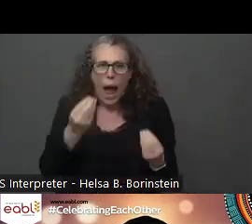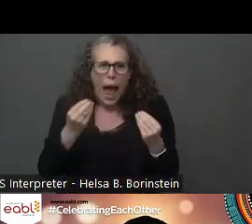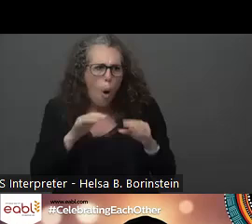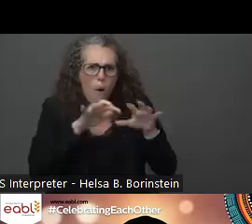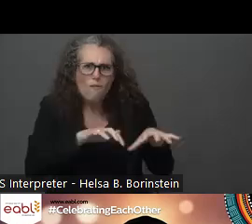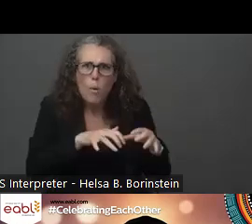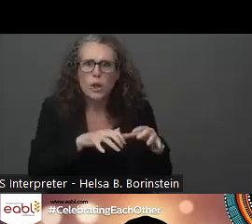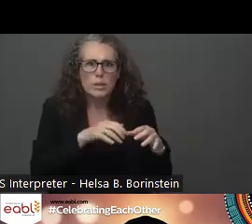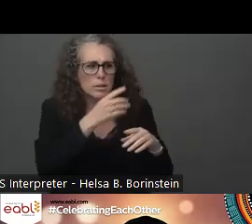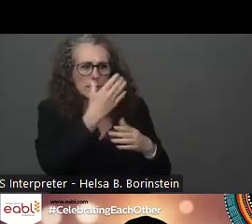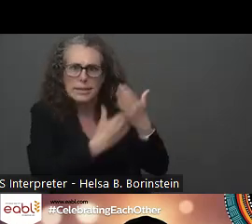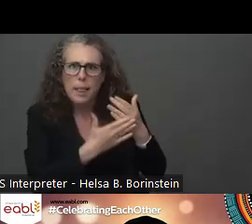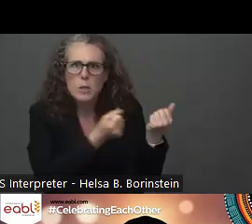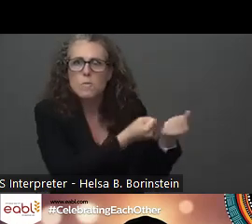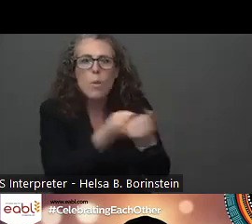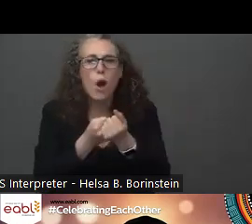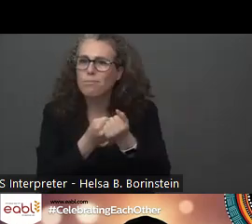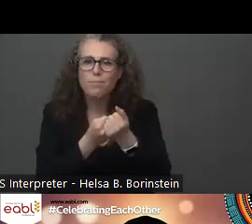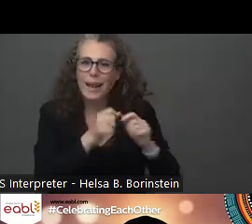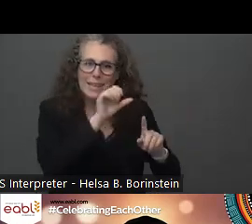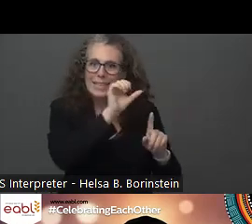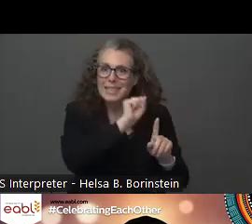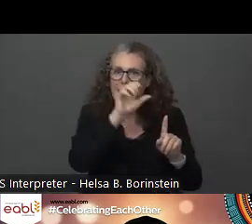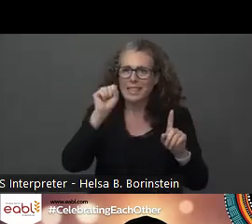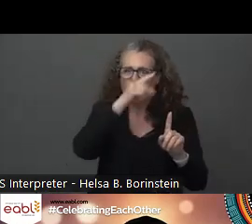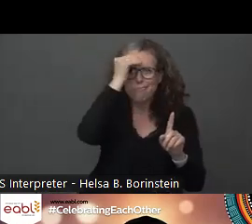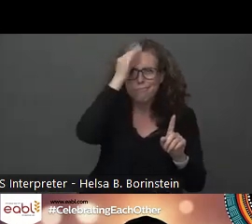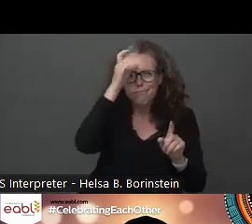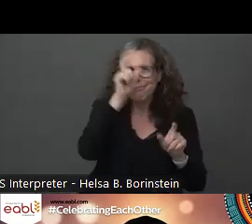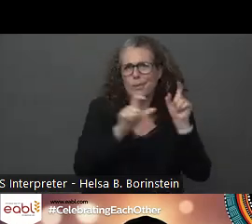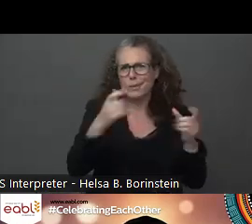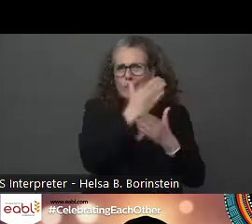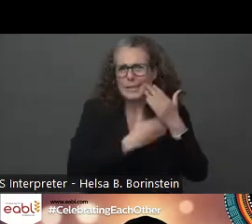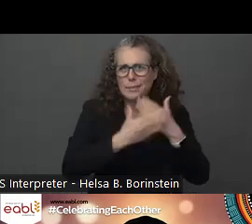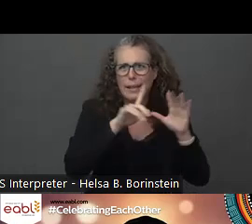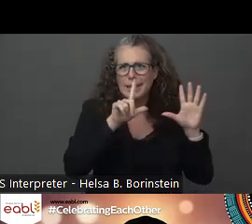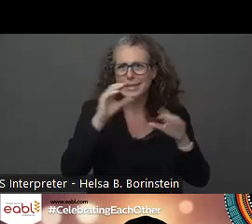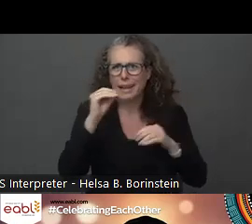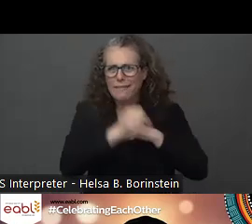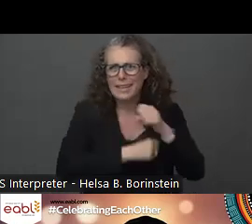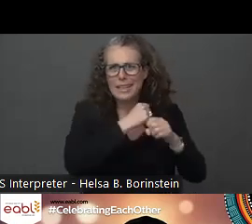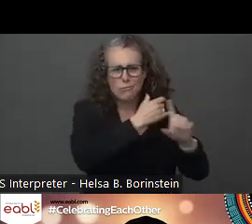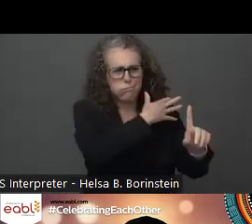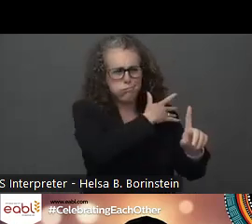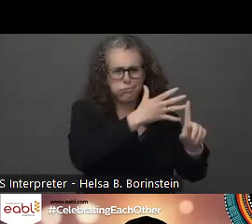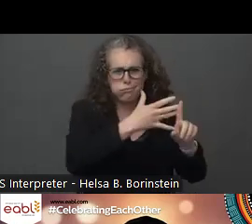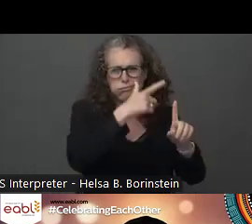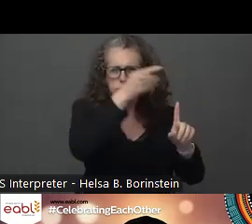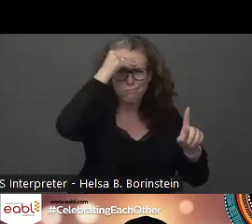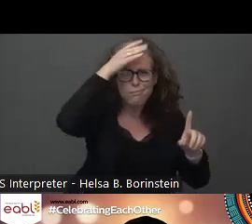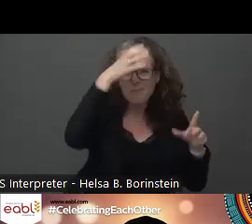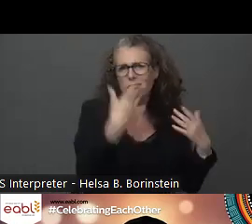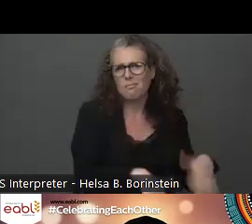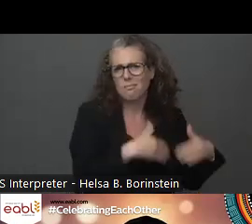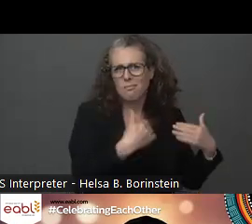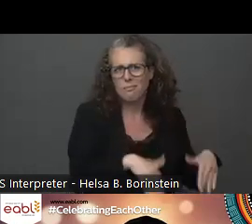disability, but Site Savers work with people with disability. They've been in the business for over 70 years, so they really are established. Companies know of their